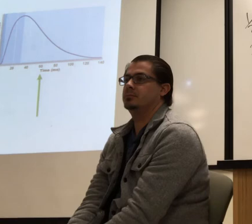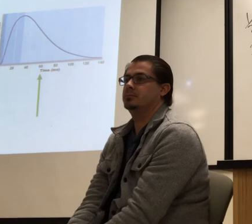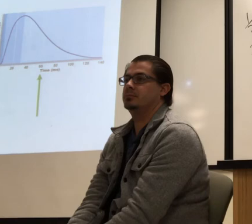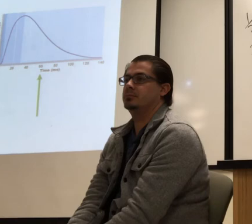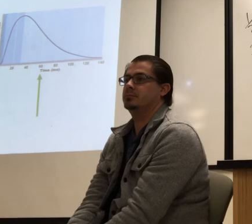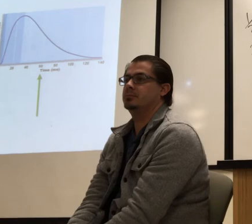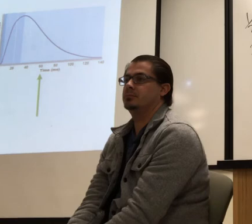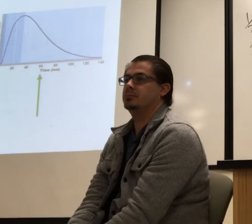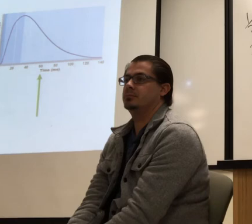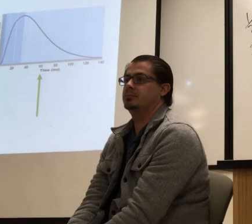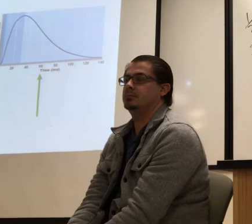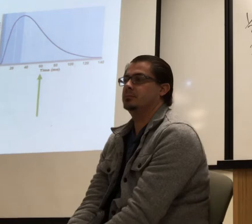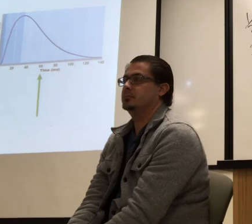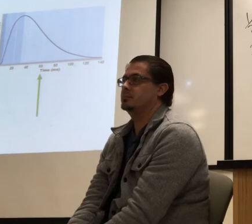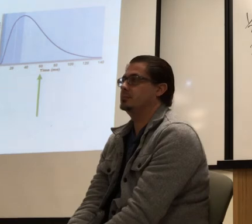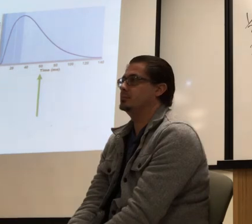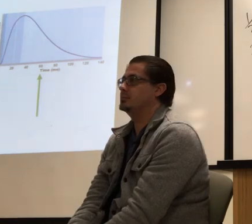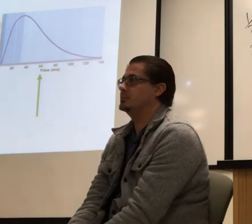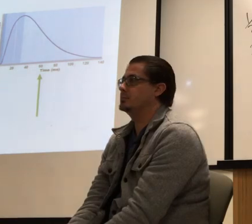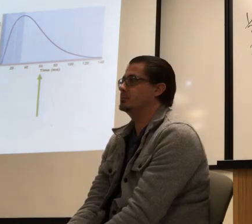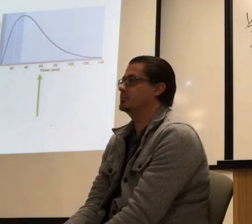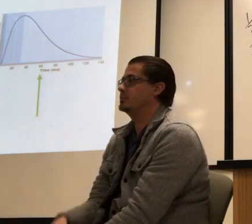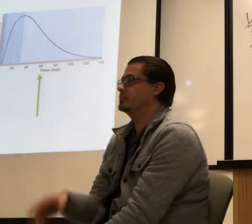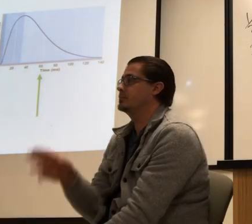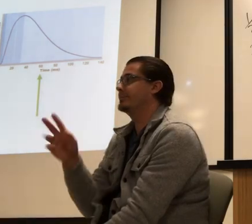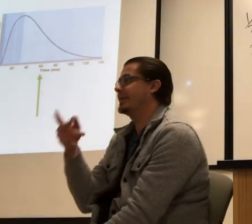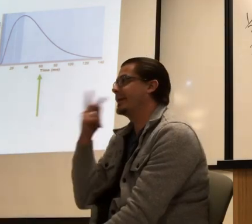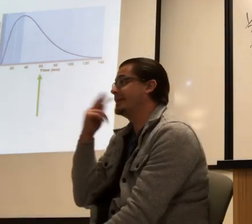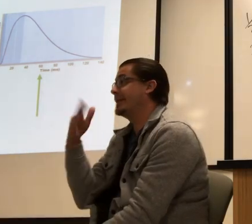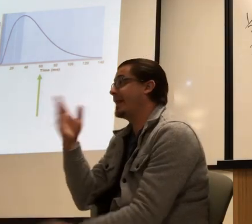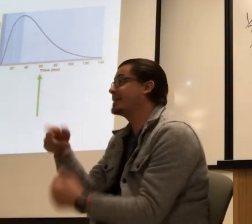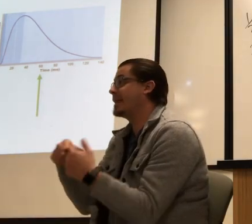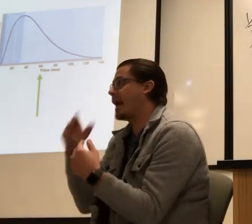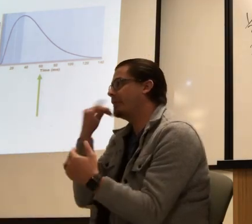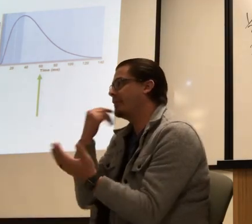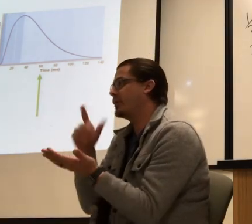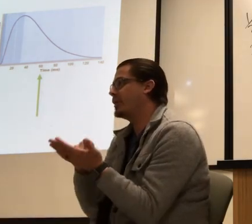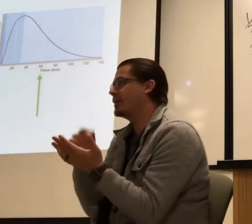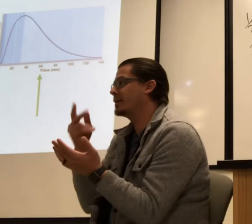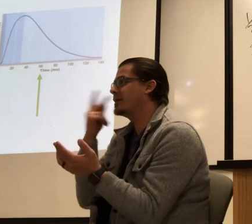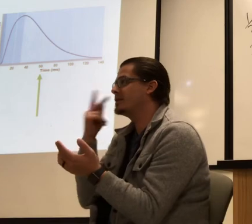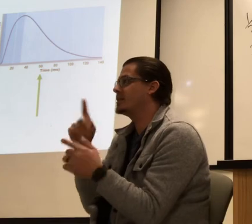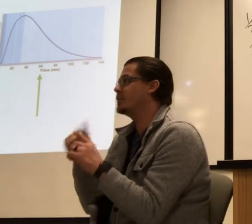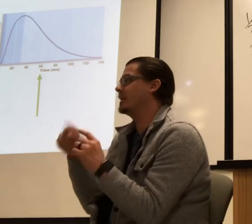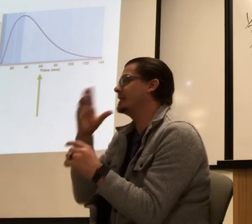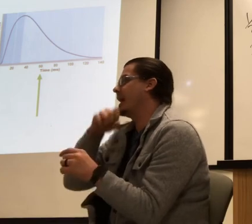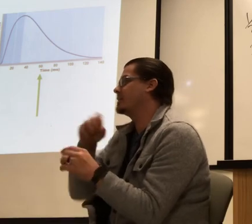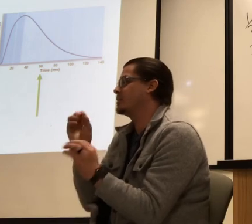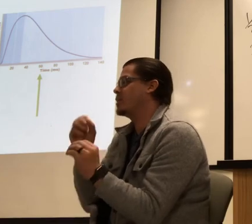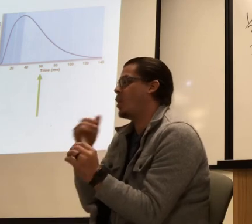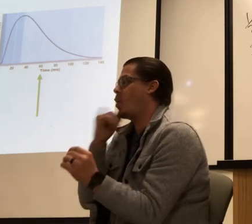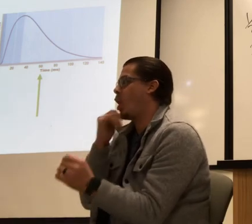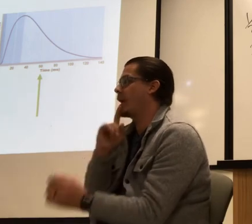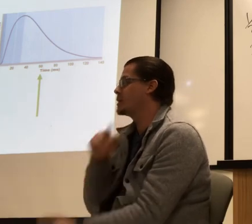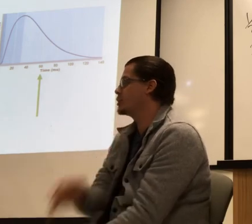Now, of course, you can look at the next slides if you haven't printed out and kind of see, but just guess. There's no wrong answer here.